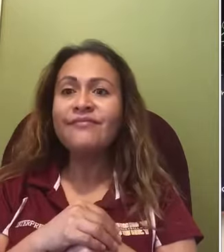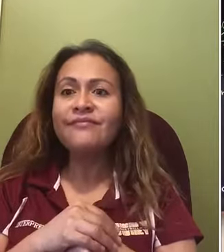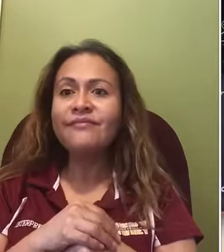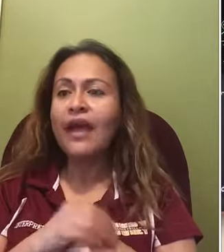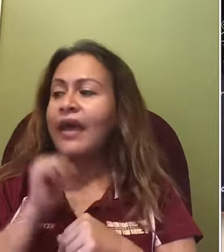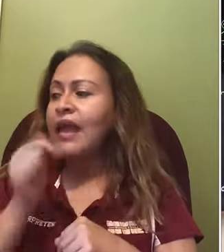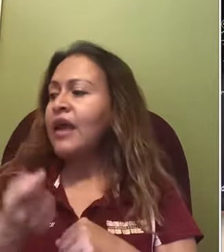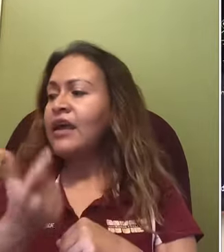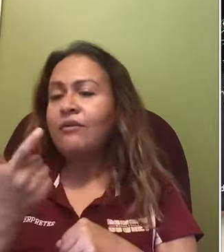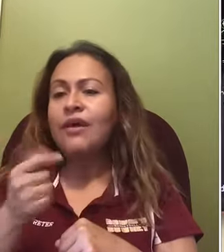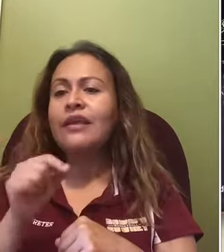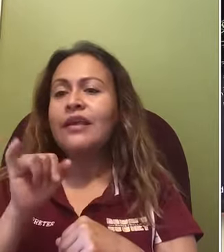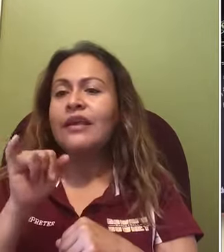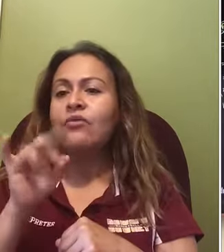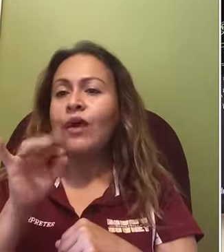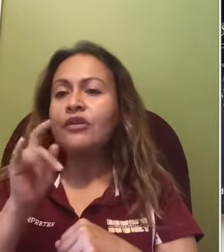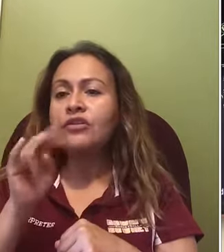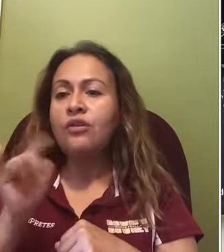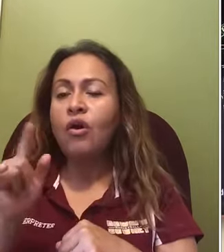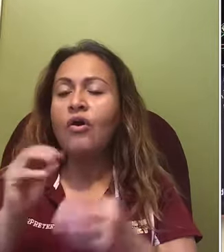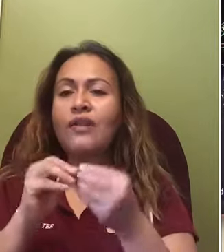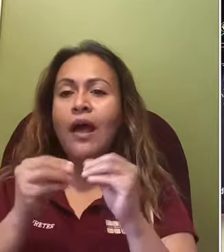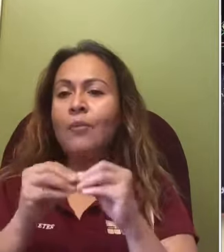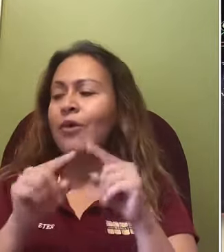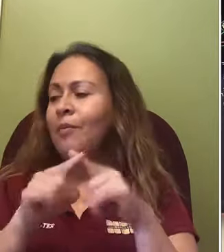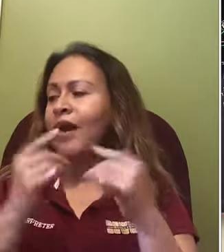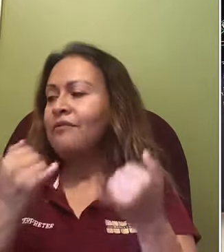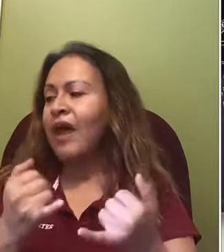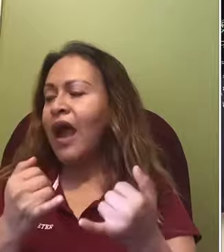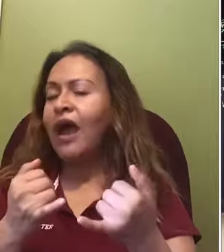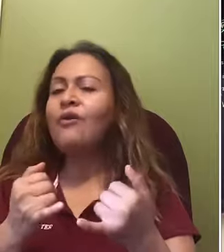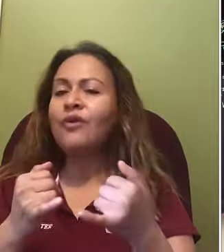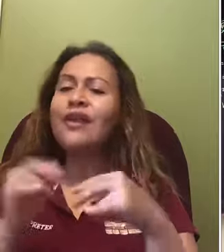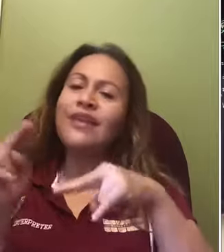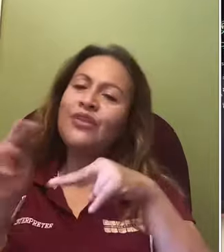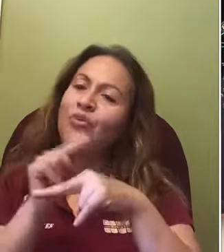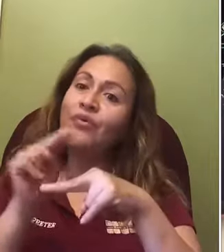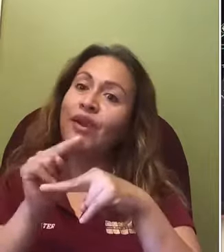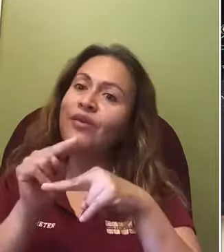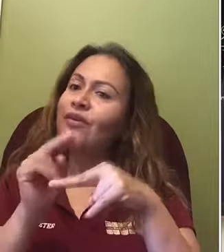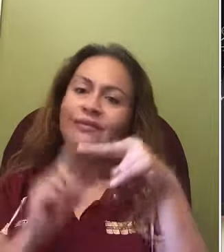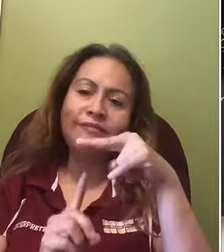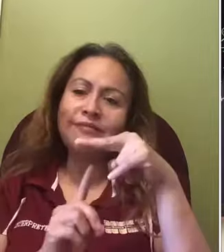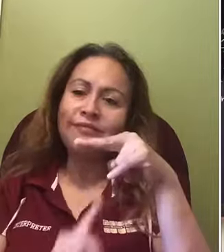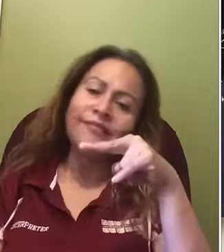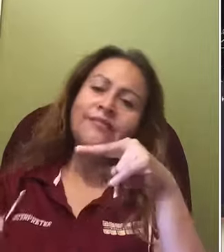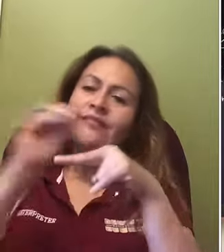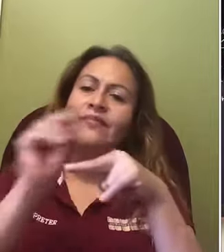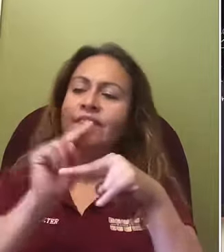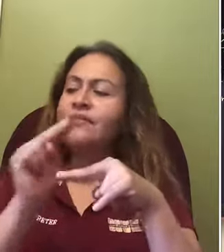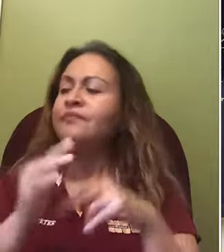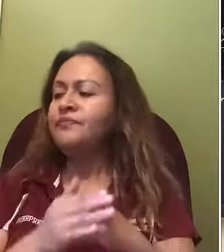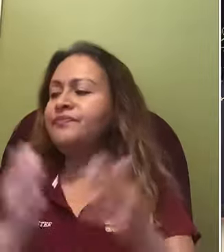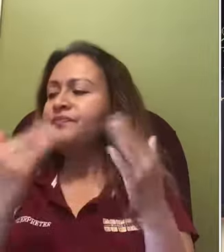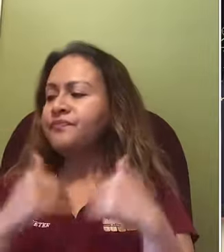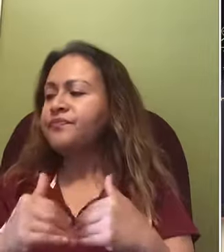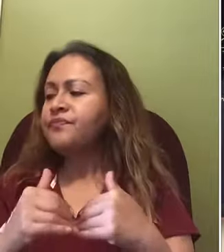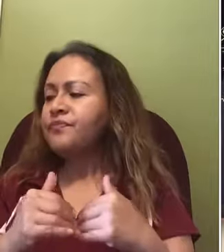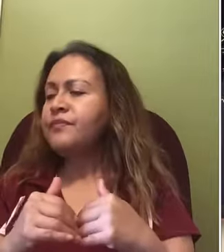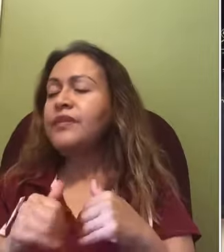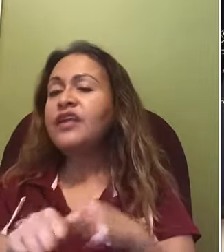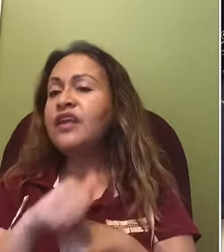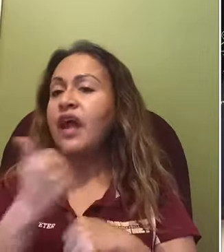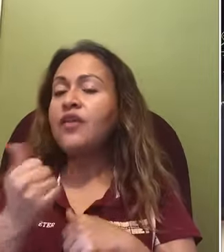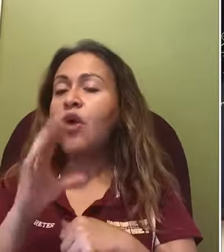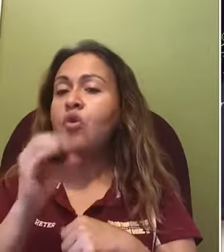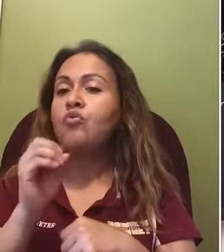didn't get rid of the irrational number. It's still there, but it's now in the numerator. Now let's do the other trig functions, or at least the other core trig functions.